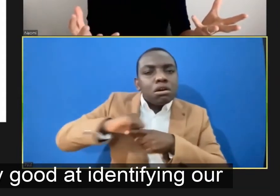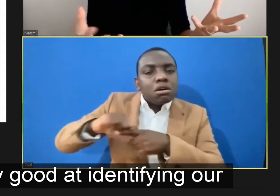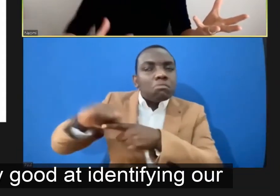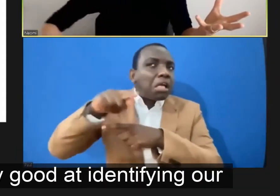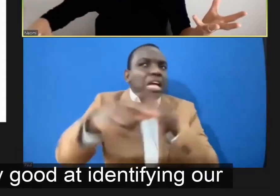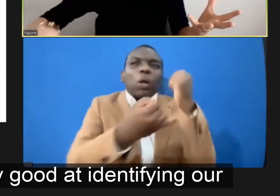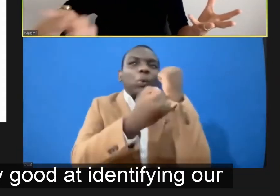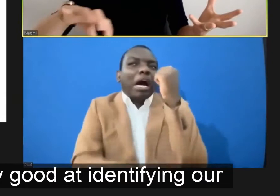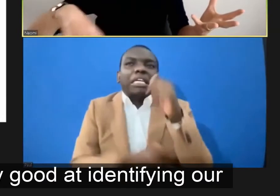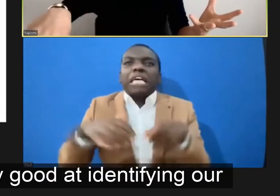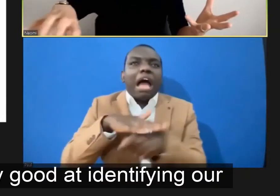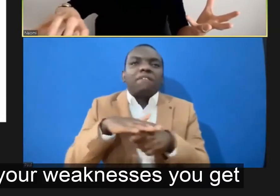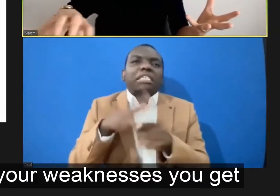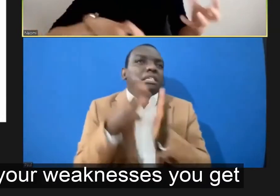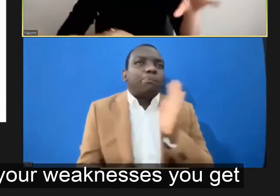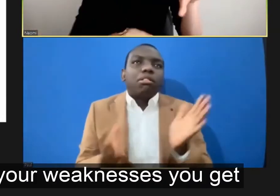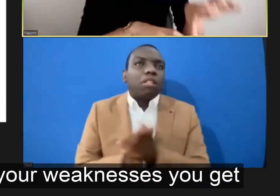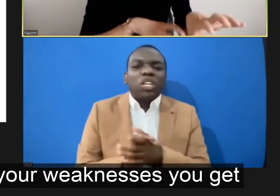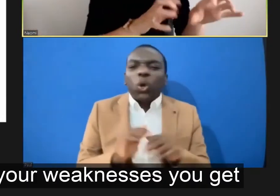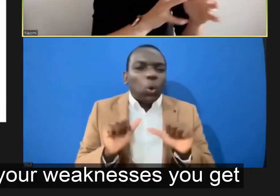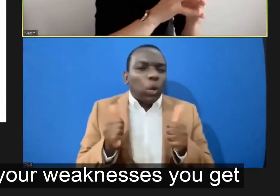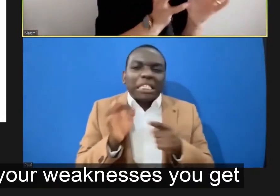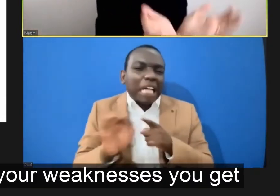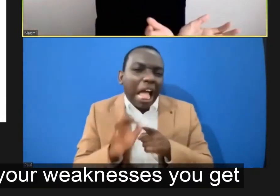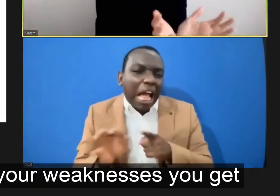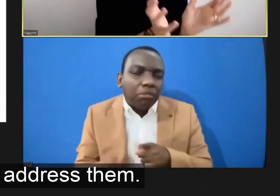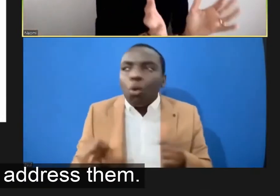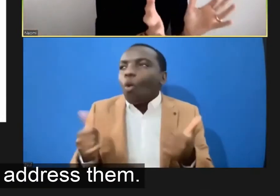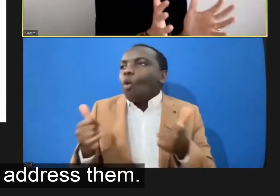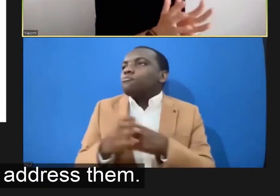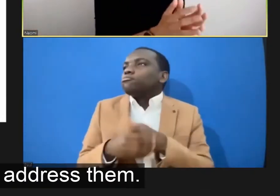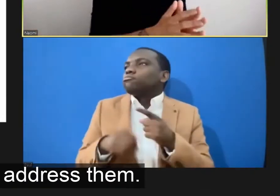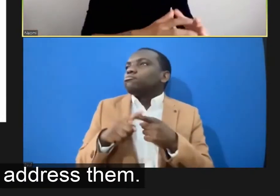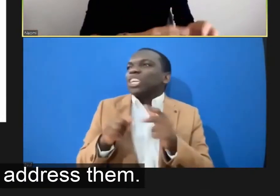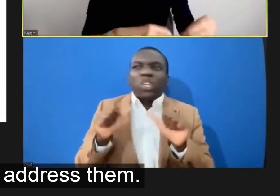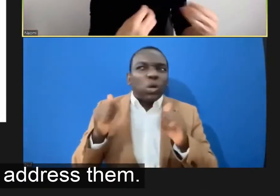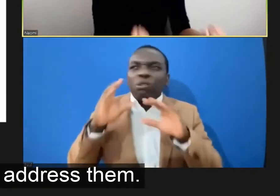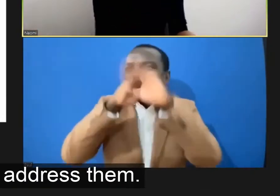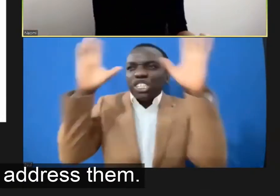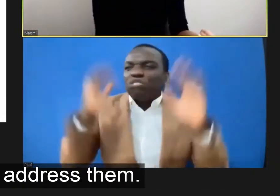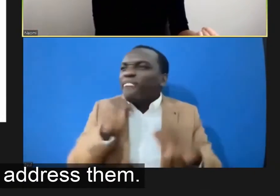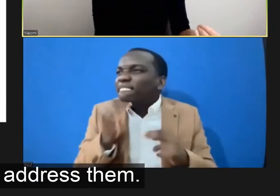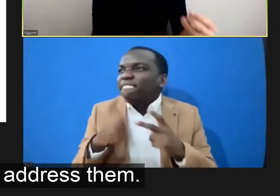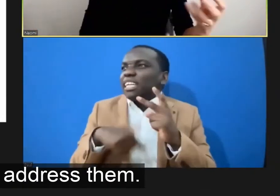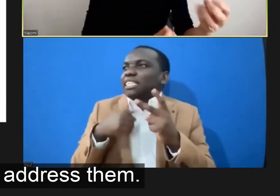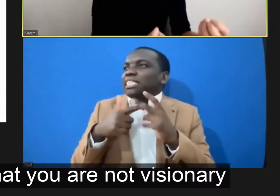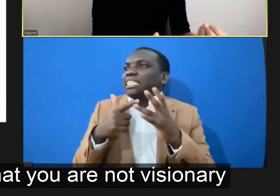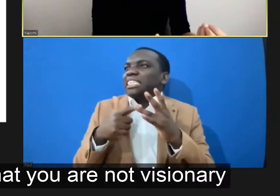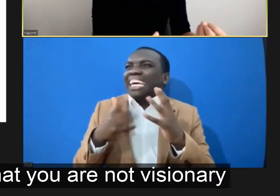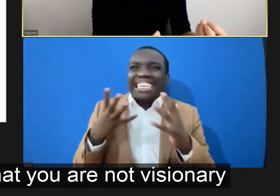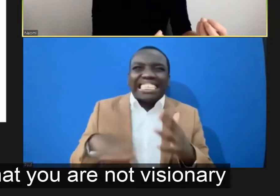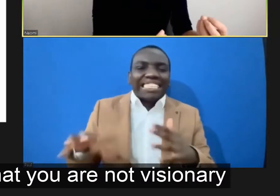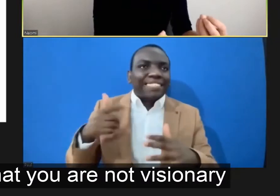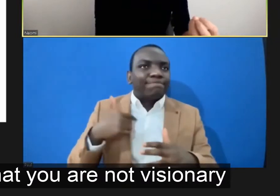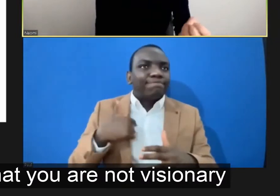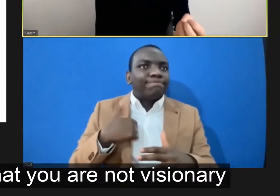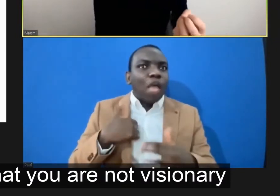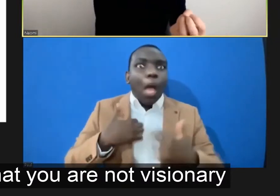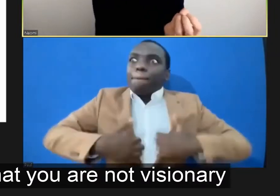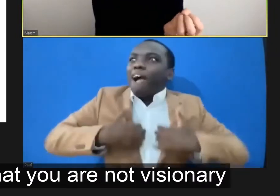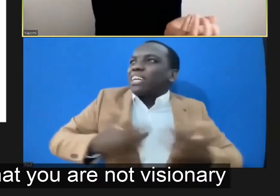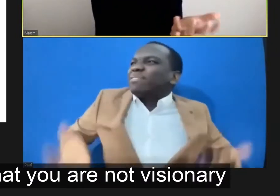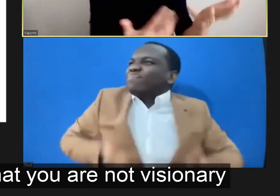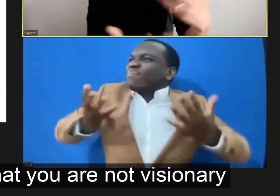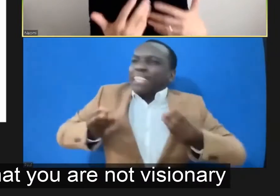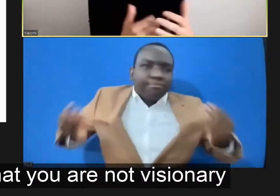And we are sometimes very good at identifying our strengths, but by identifying your weaknesses, you get that opportunity to address them. Maybe